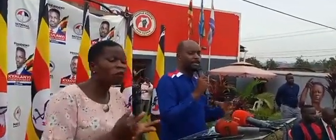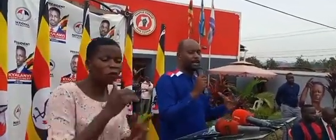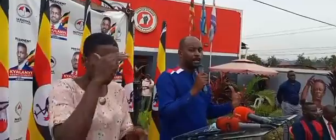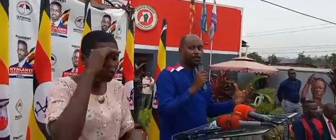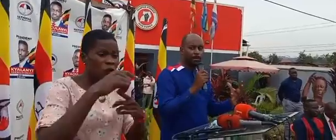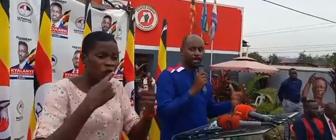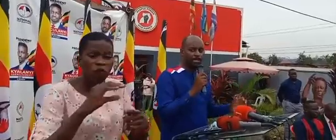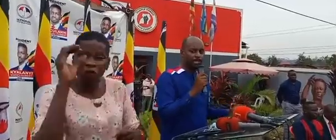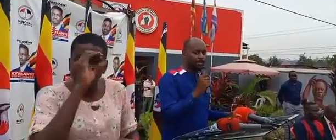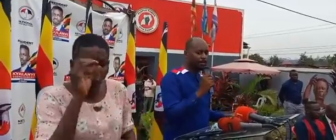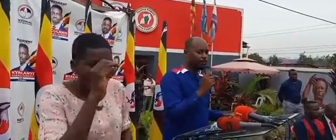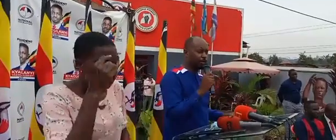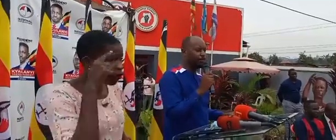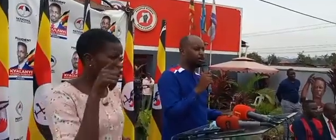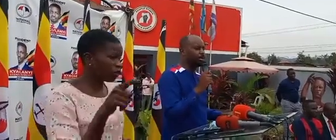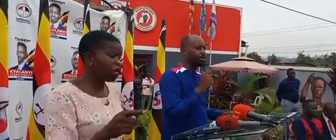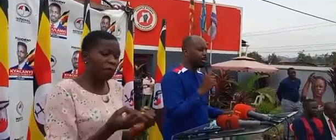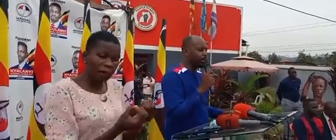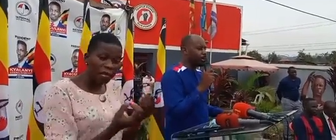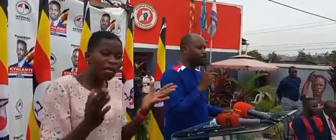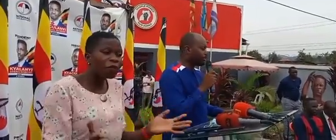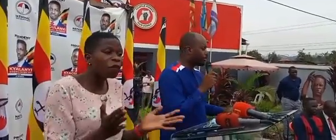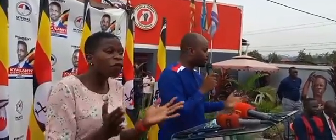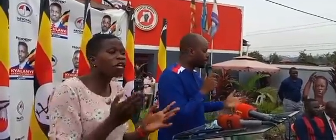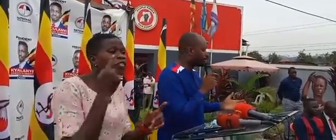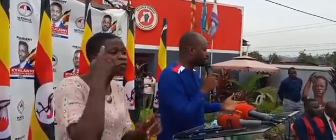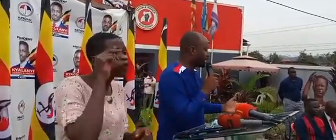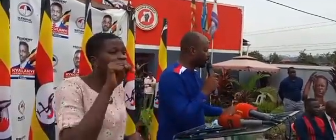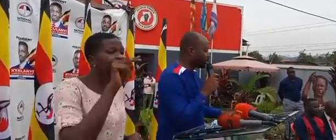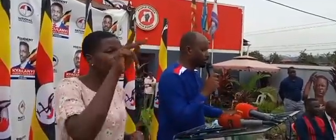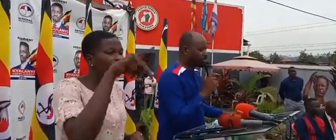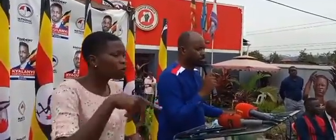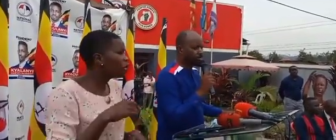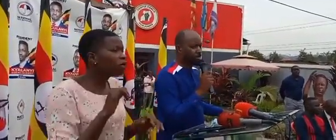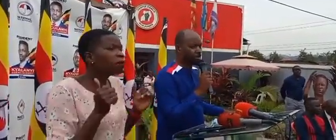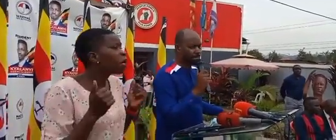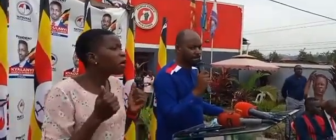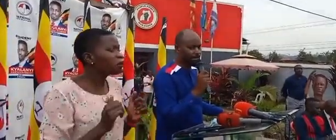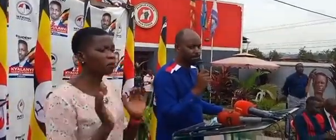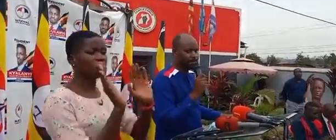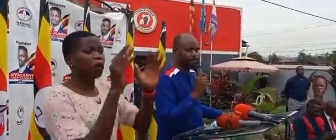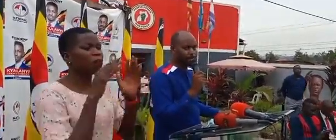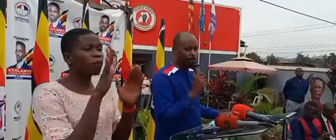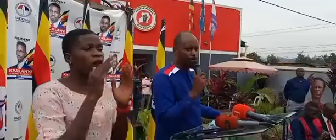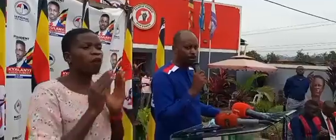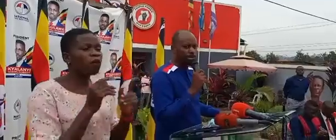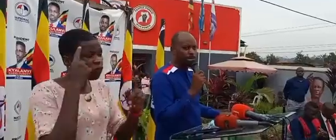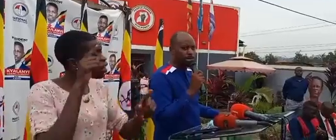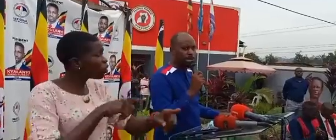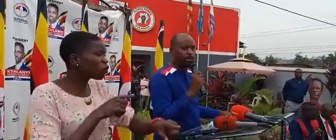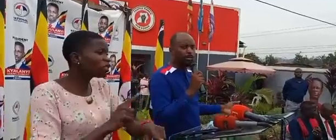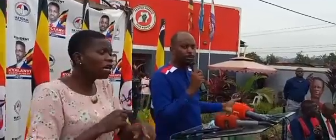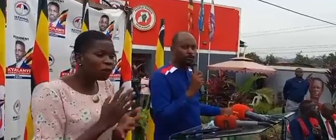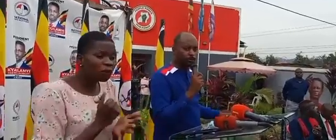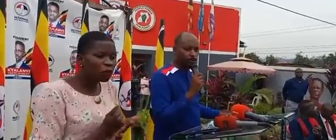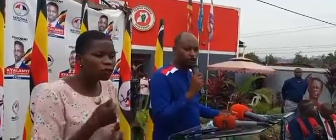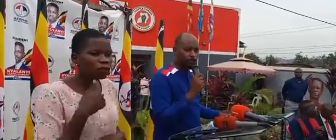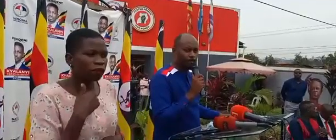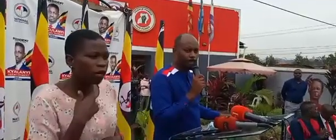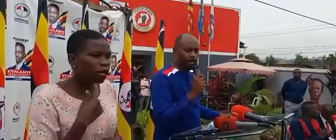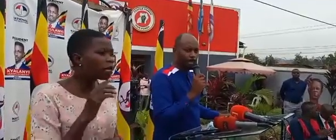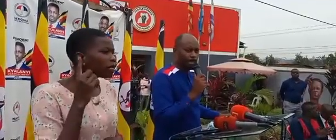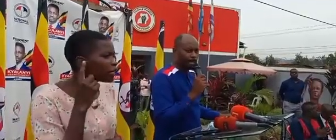many mobilizers of NUP who have not gone to their homes for a long time because they are being looked